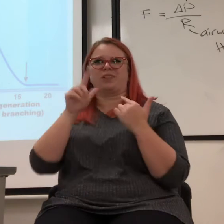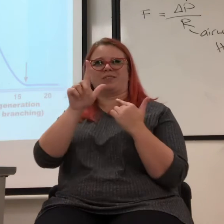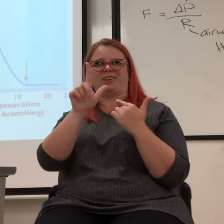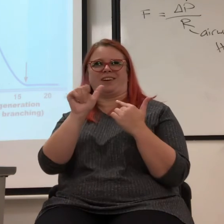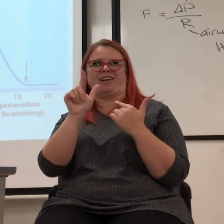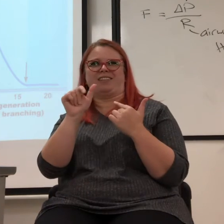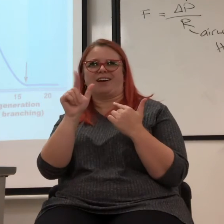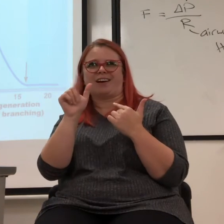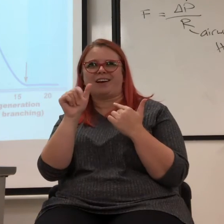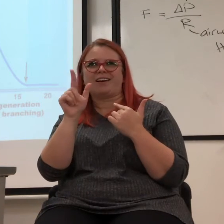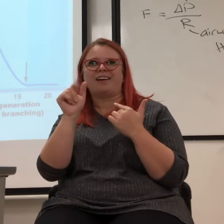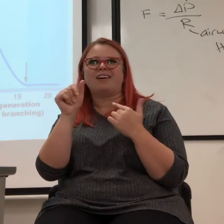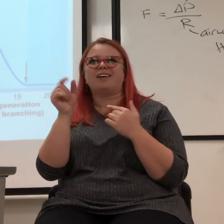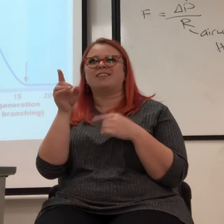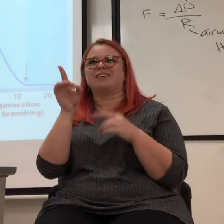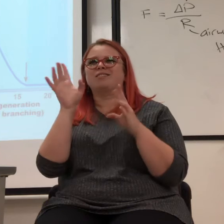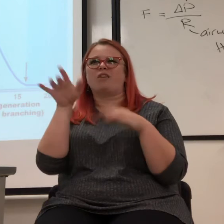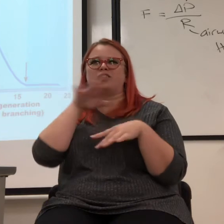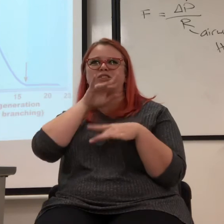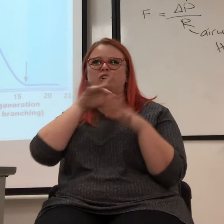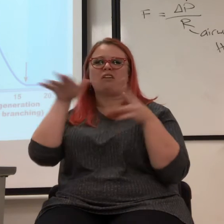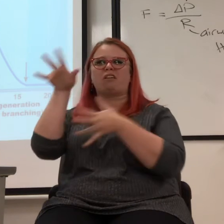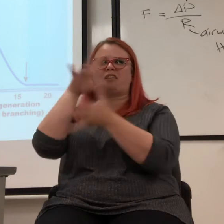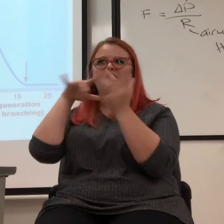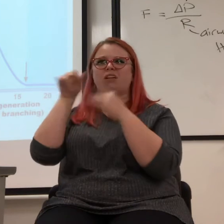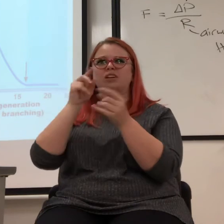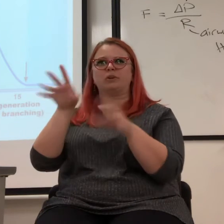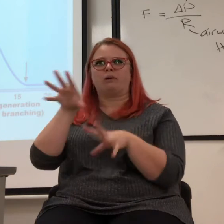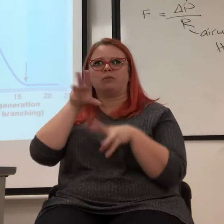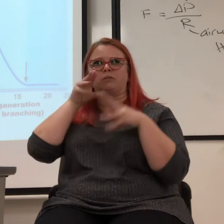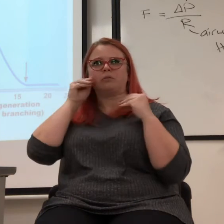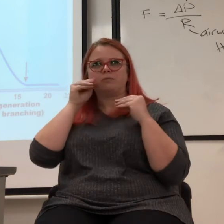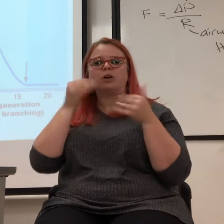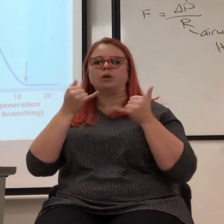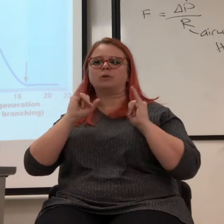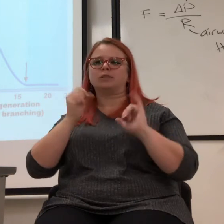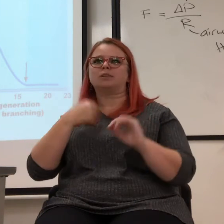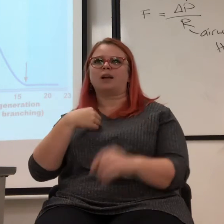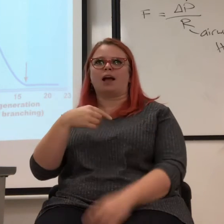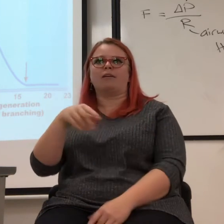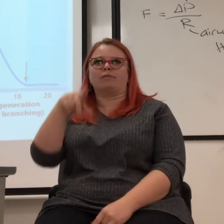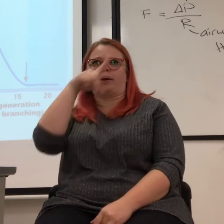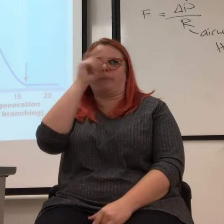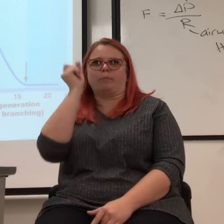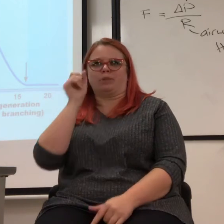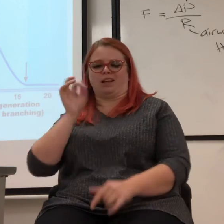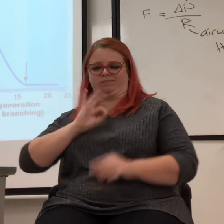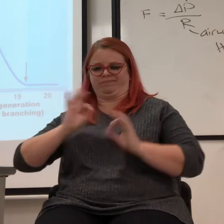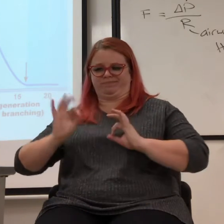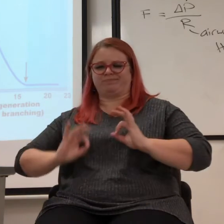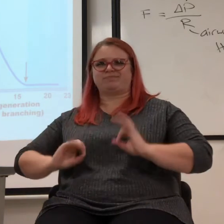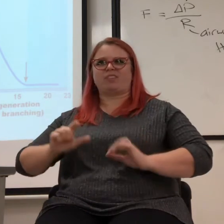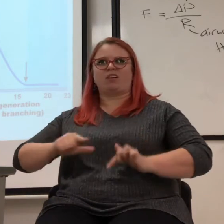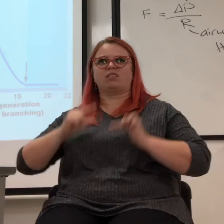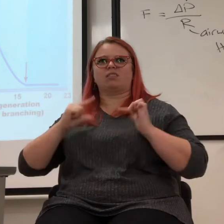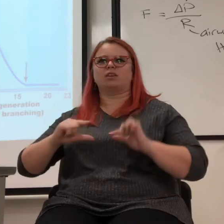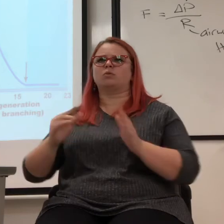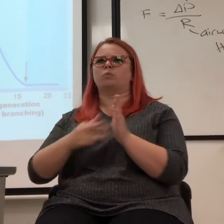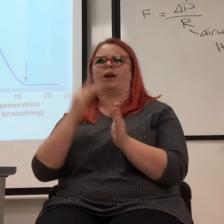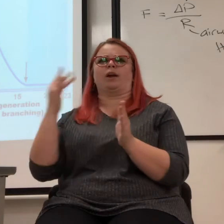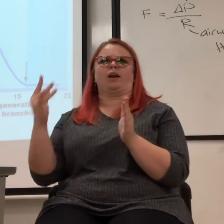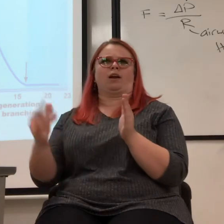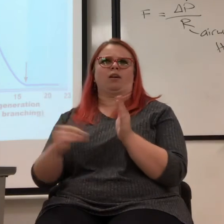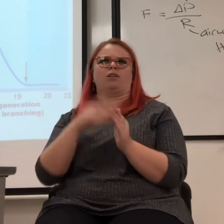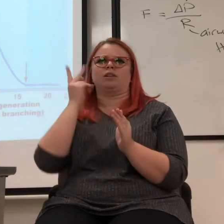see black deposits in lungs. It's very rare I see a completely pink lung. Okay, so there's stuff getting in